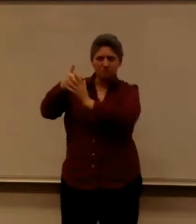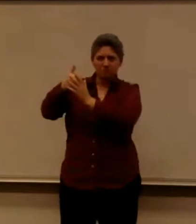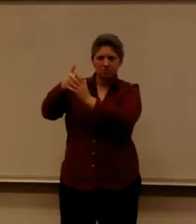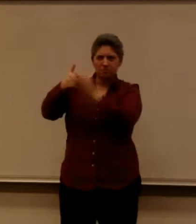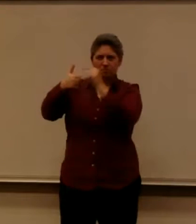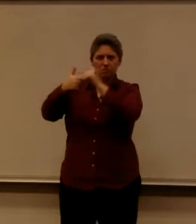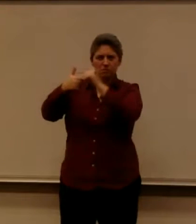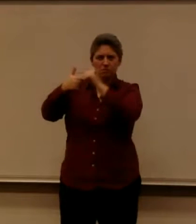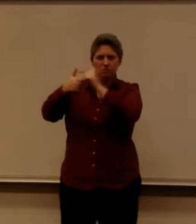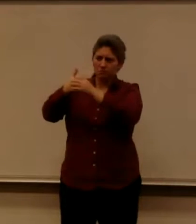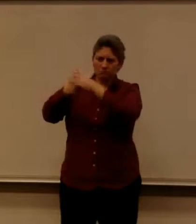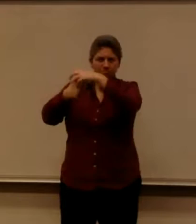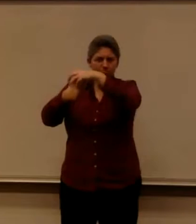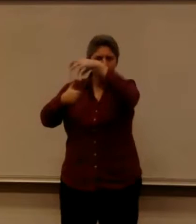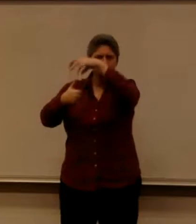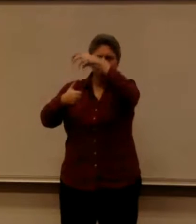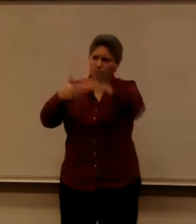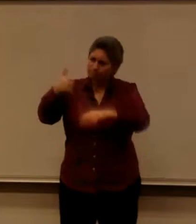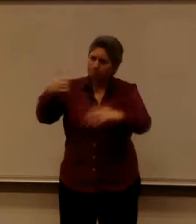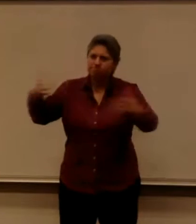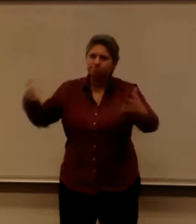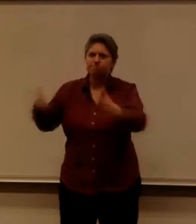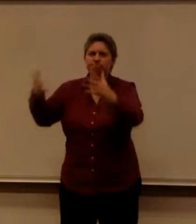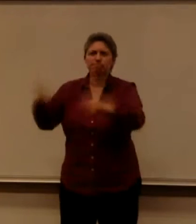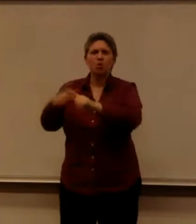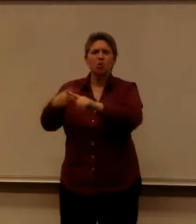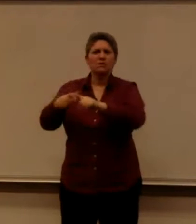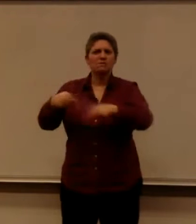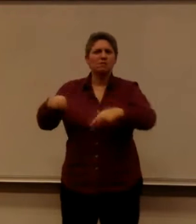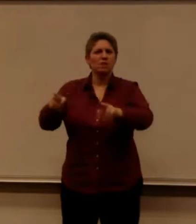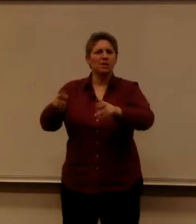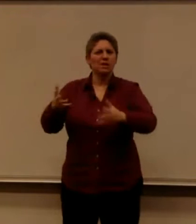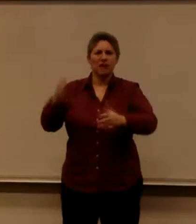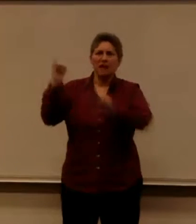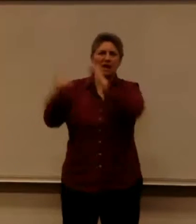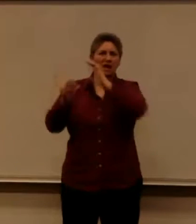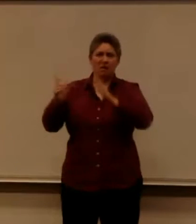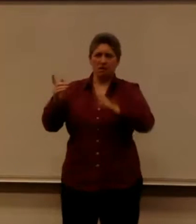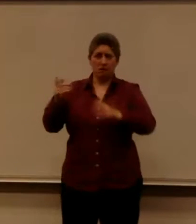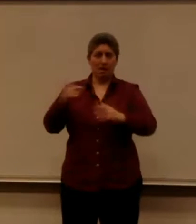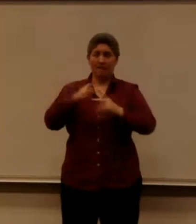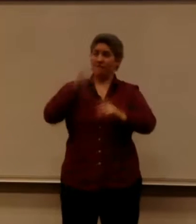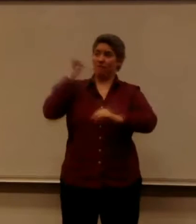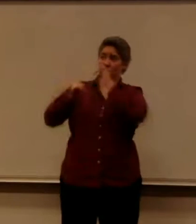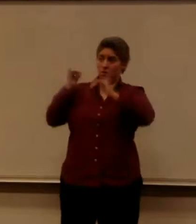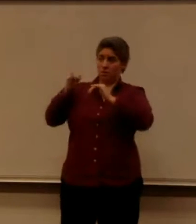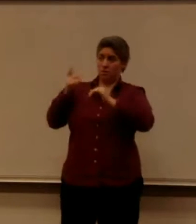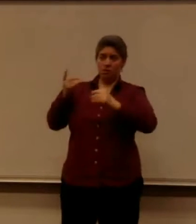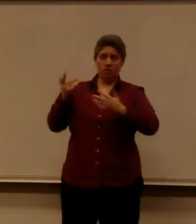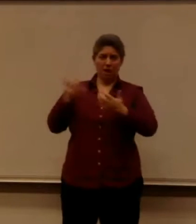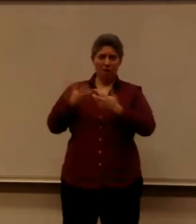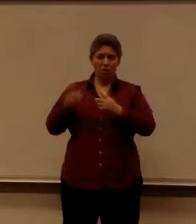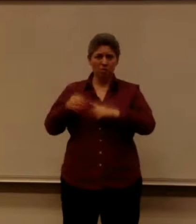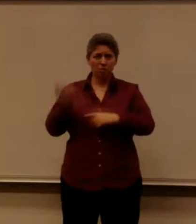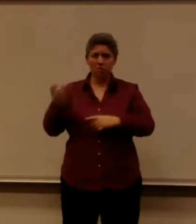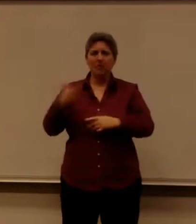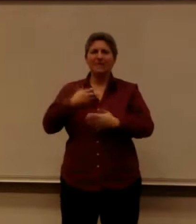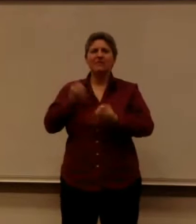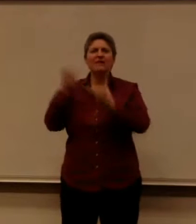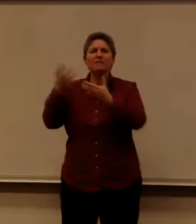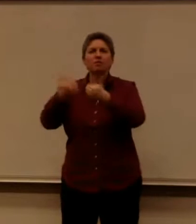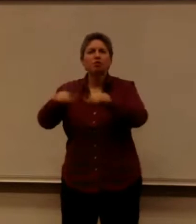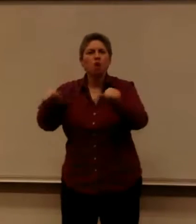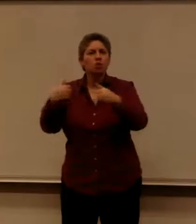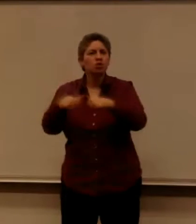pointing finger, it's not about naming and shaming people, but saying, okay, here's what you're doing well, and here's how we can support you to improve these other areas that are not doing so